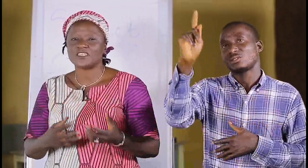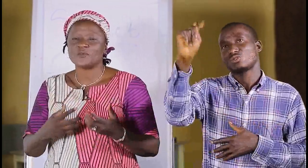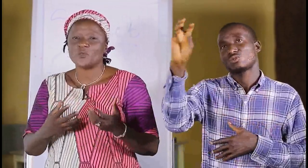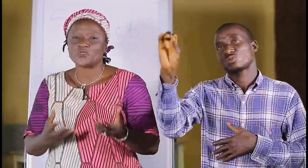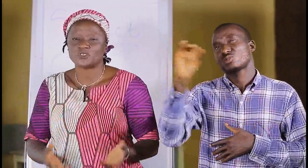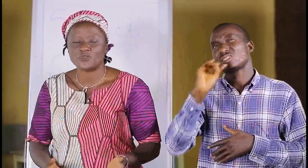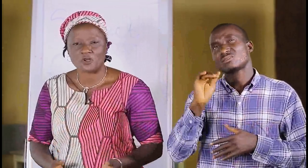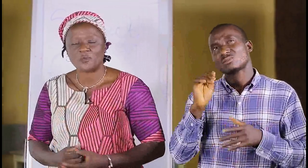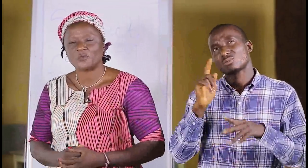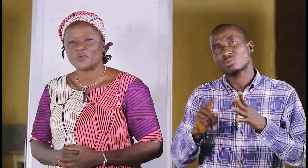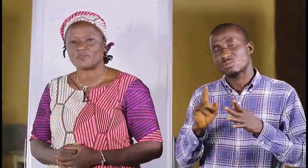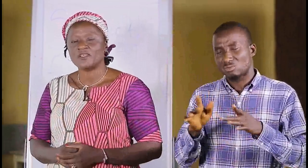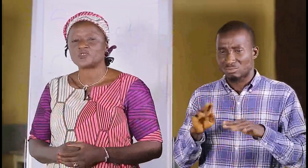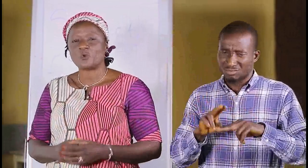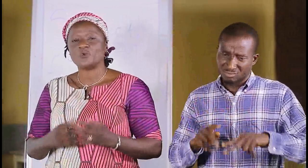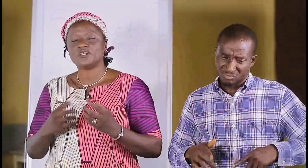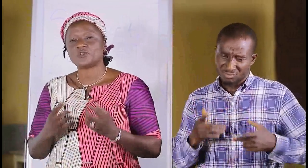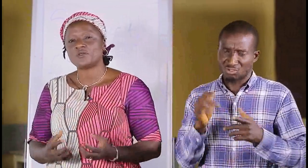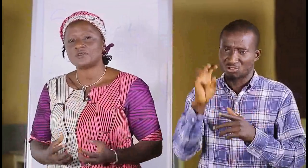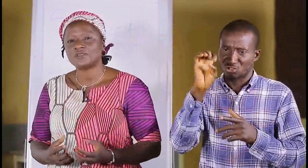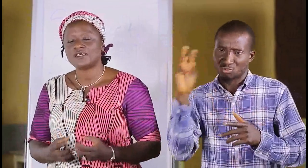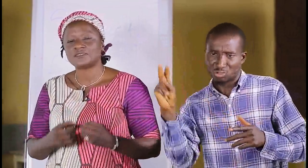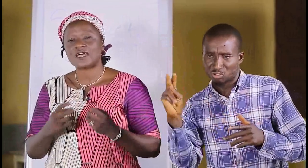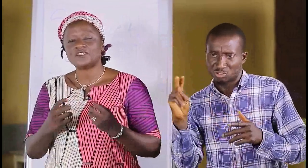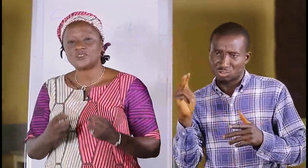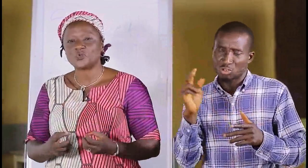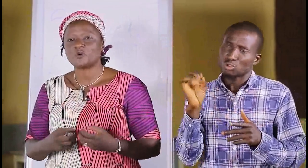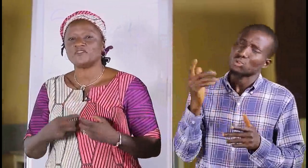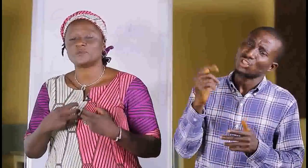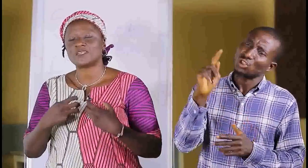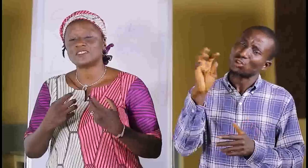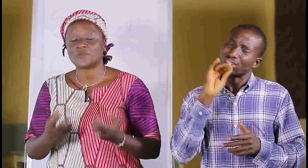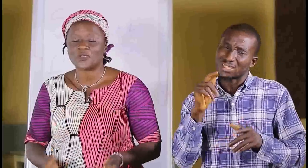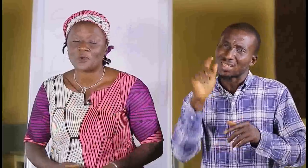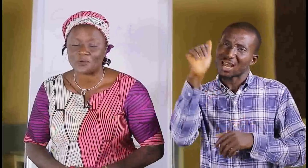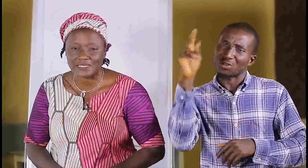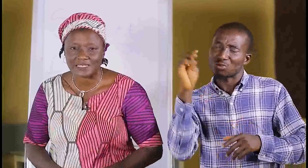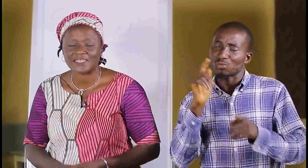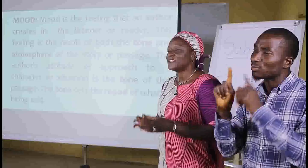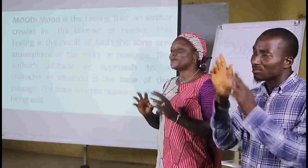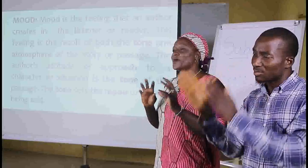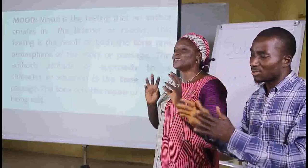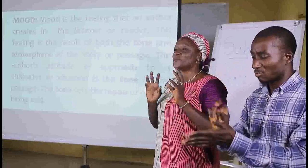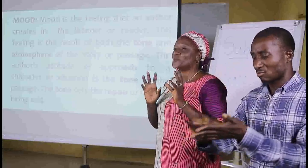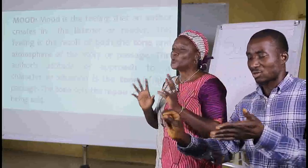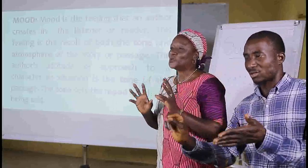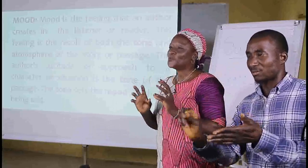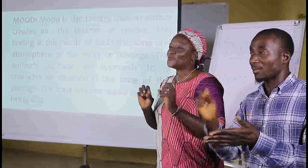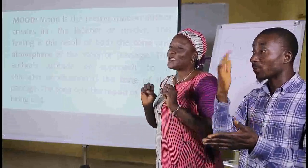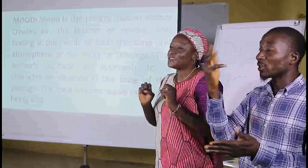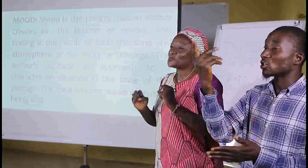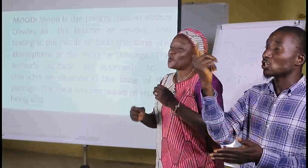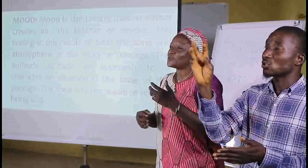determines the emotion you come up with. So the tone is the attitude of the person speaking or writing, while the